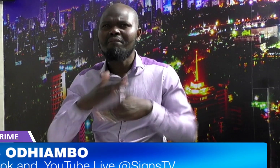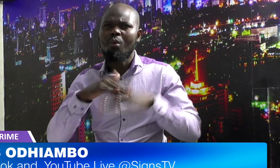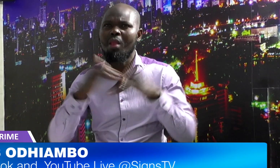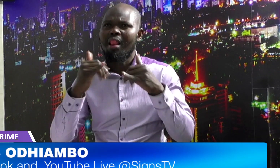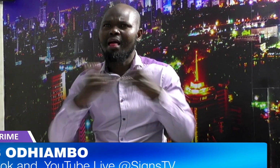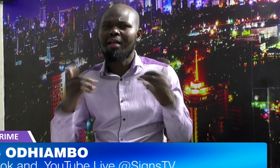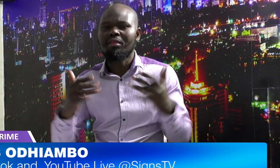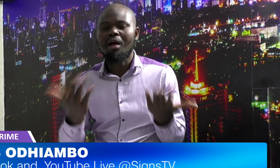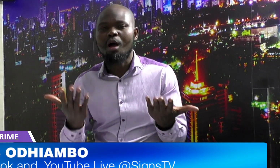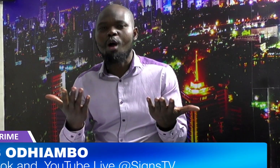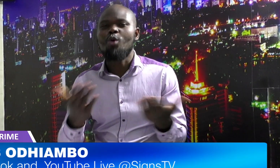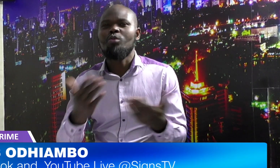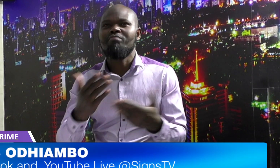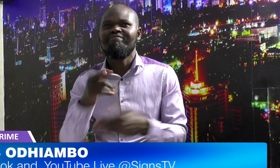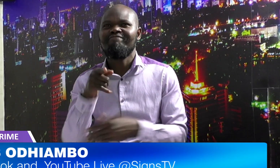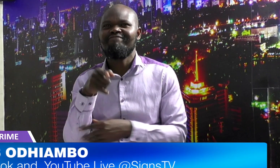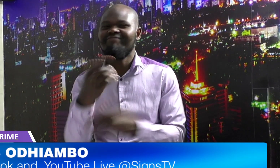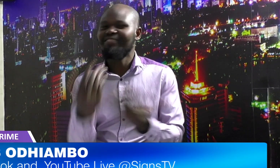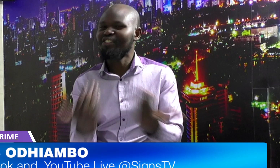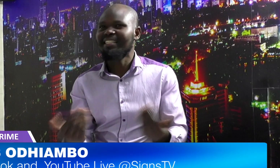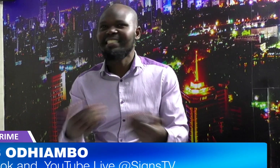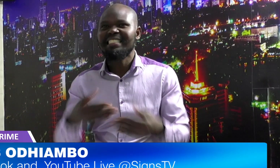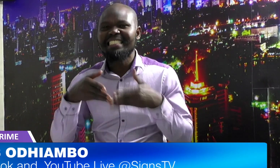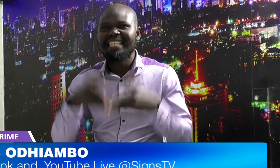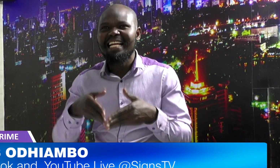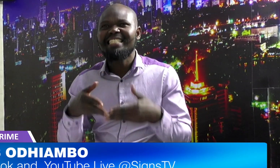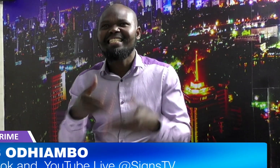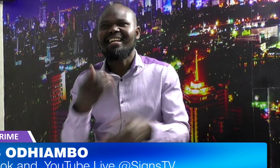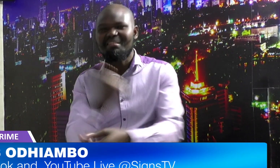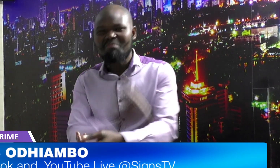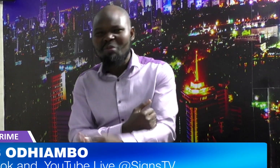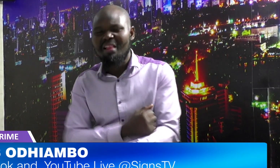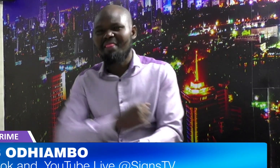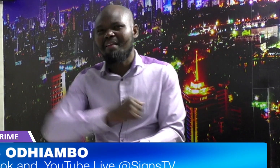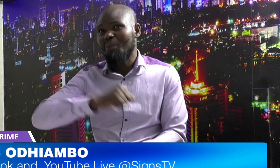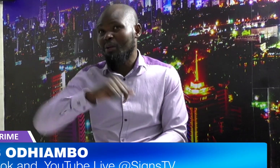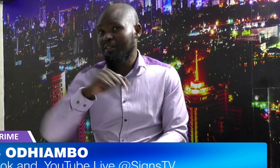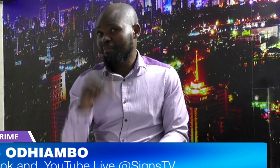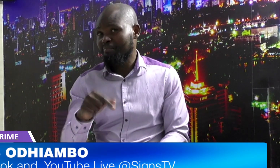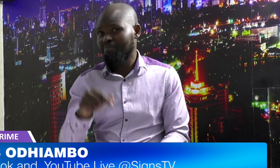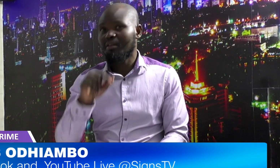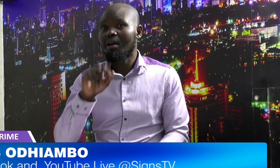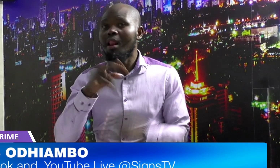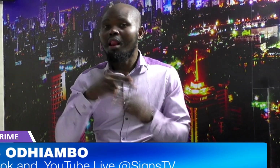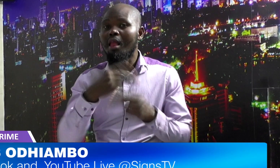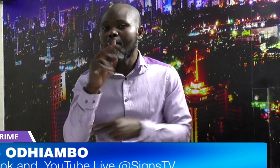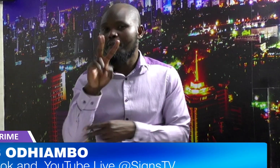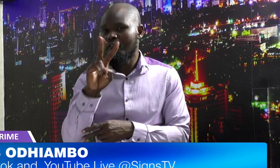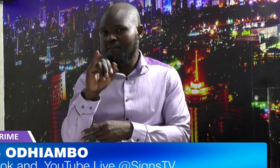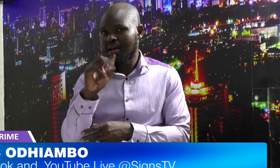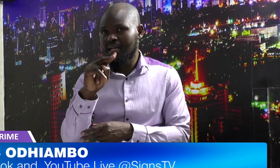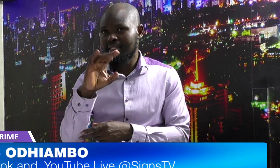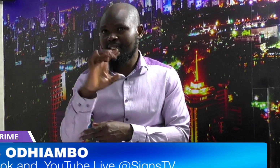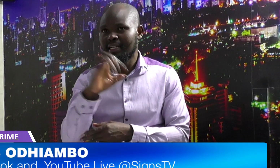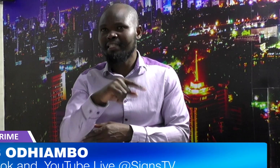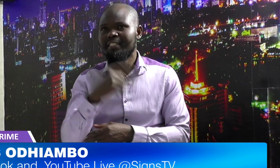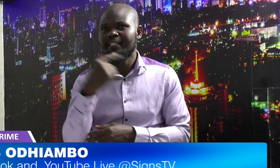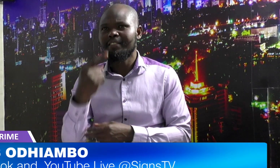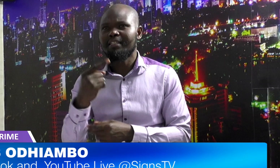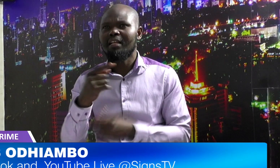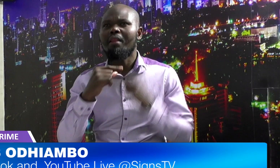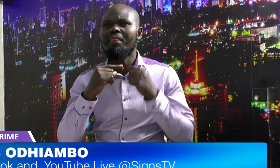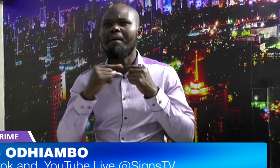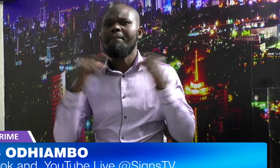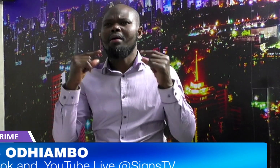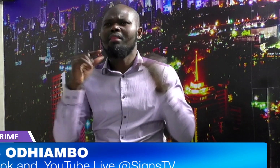behavior and online children sexual exploitation and abuse. Fr. Vincent Alicho, the Reverend Priest of the